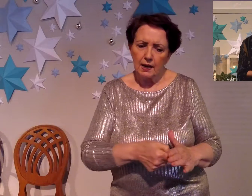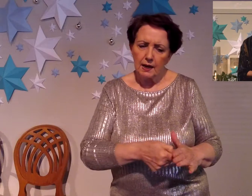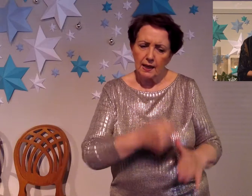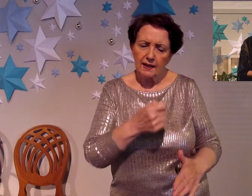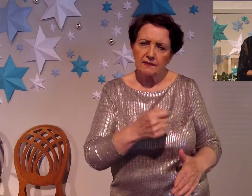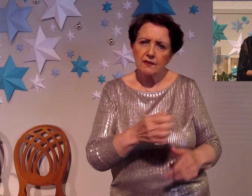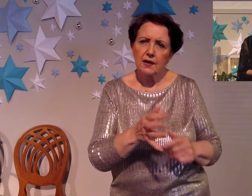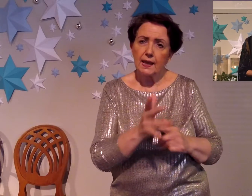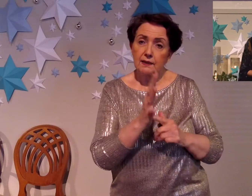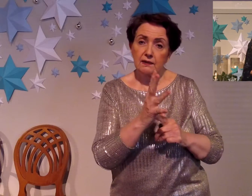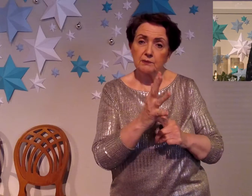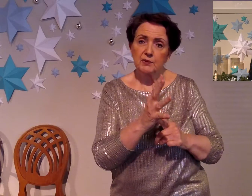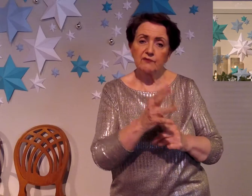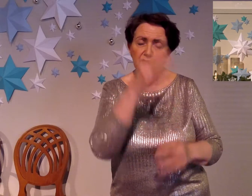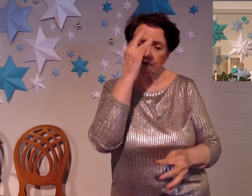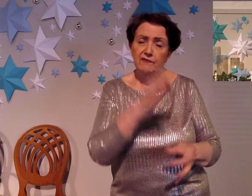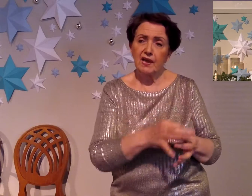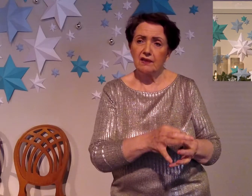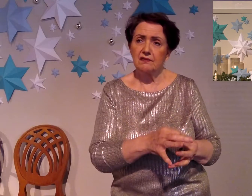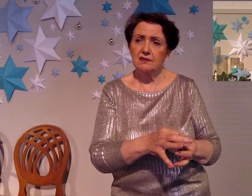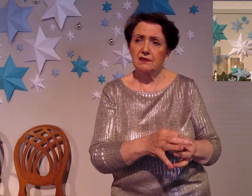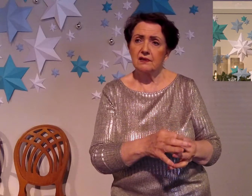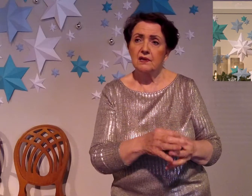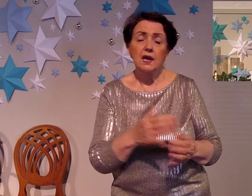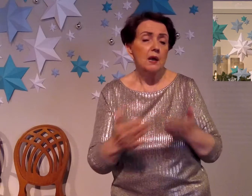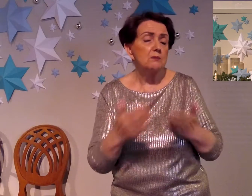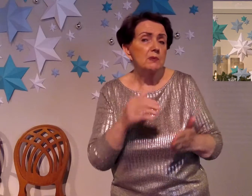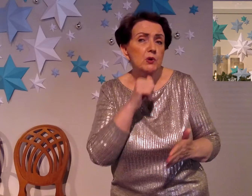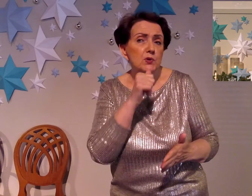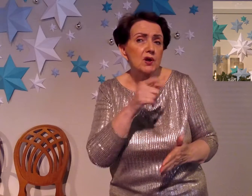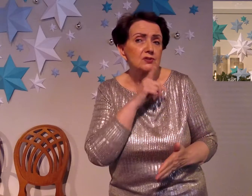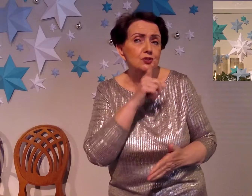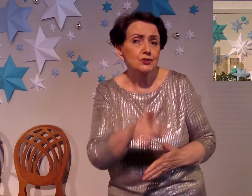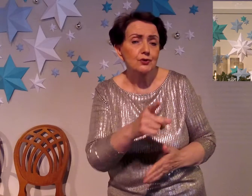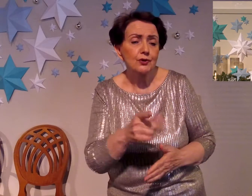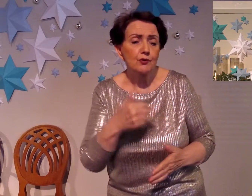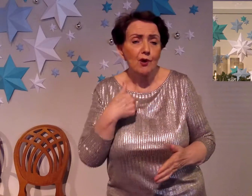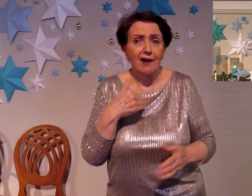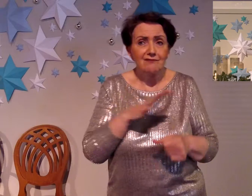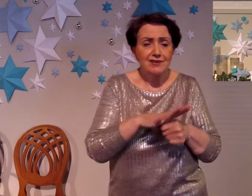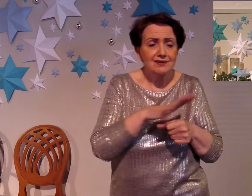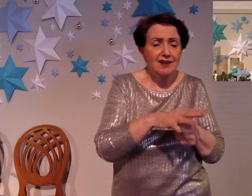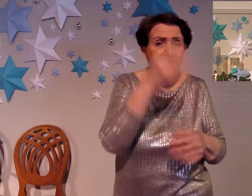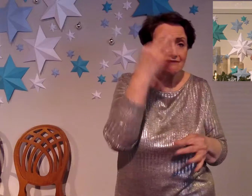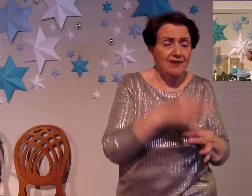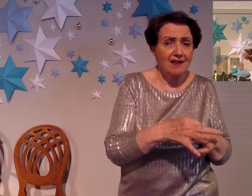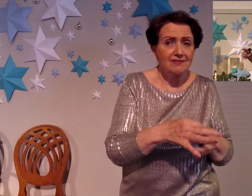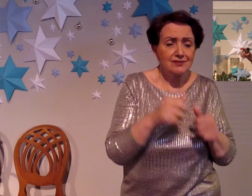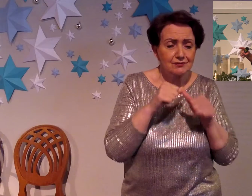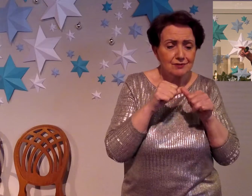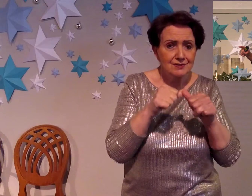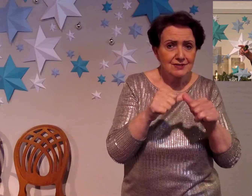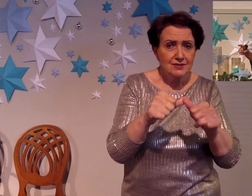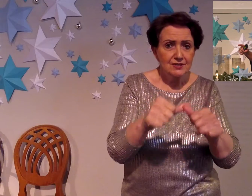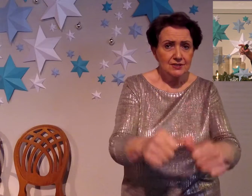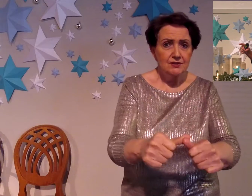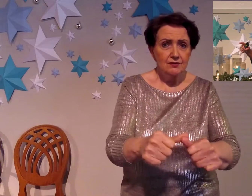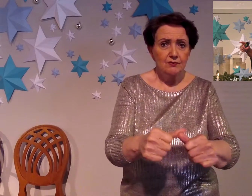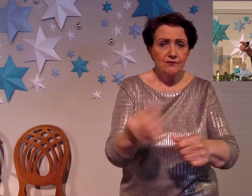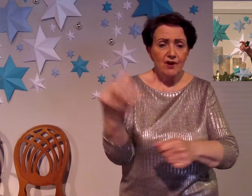we? And we may not be sure that we have enough faith to last the